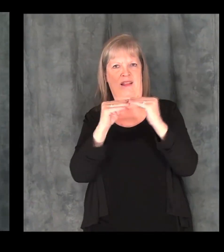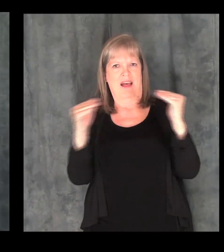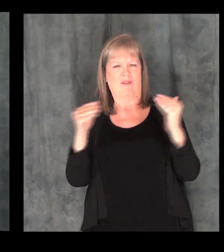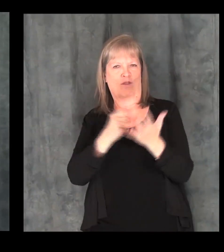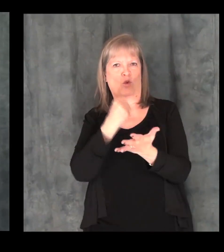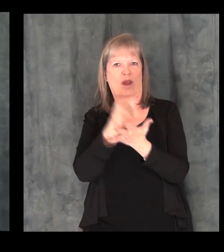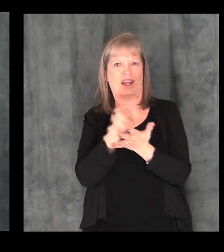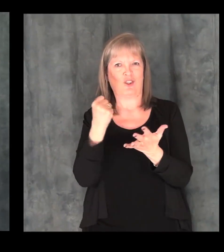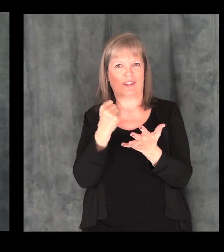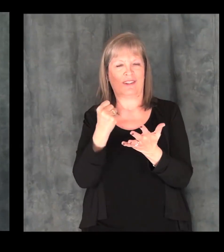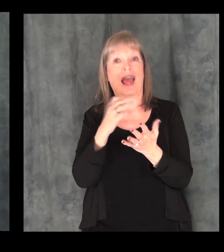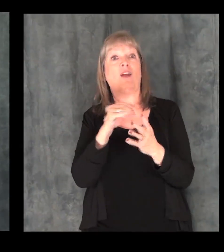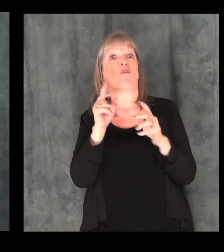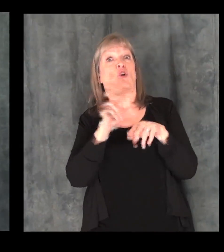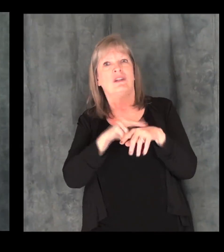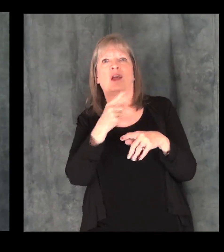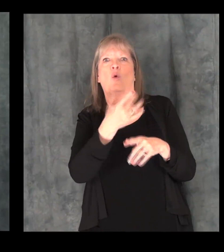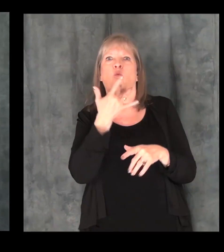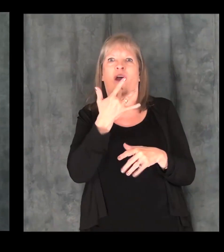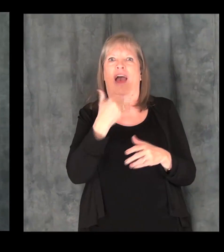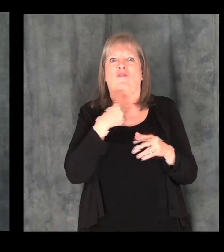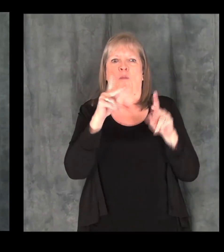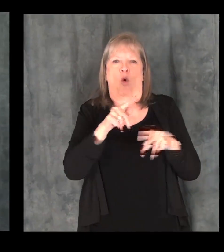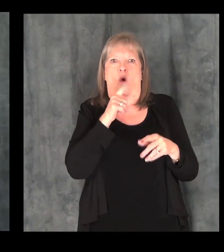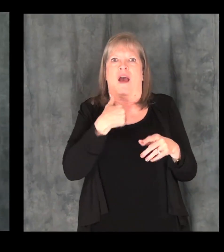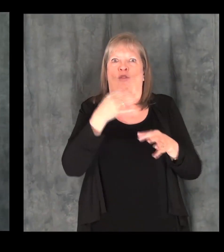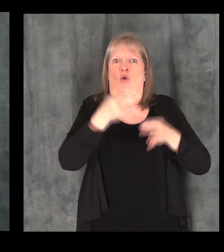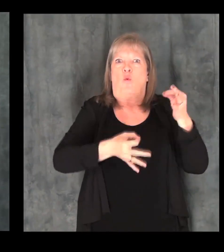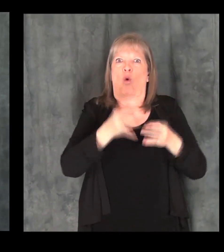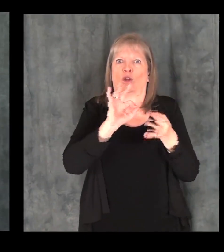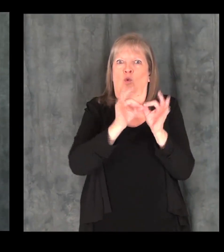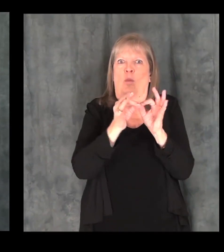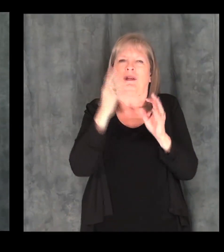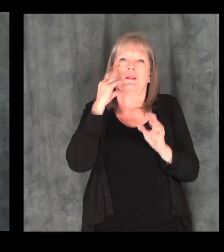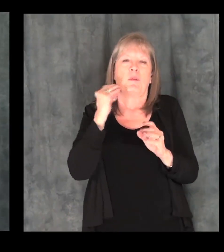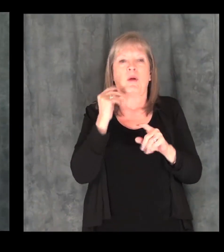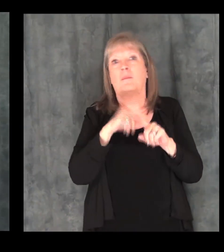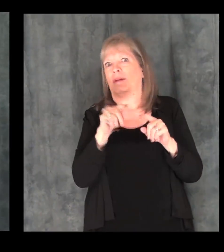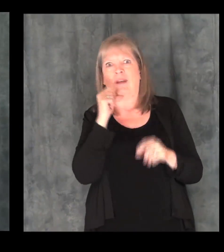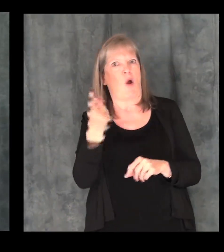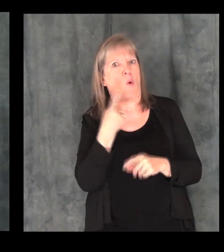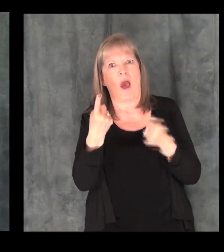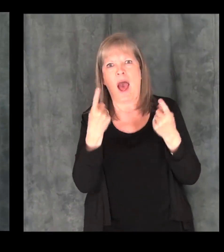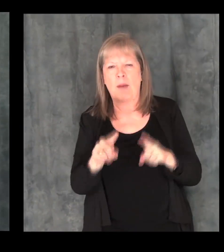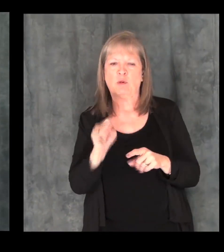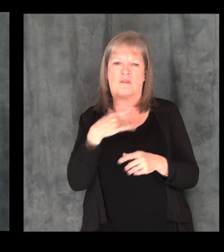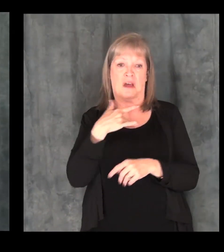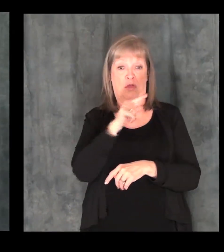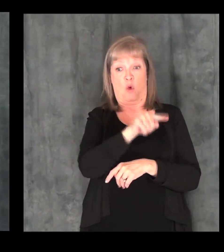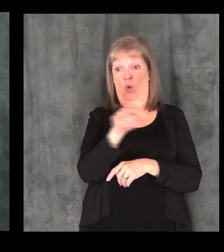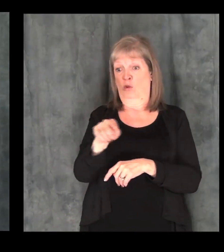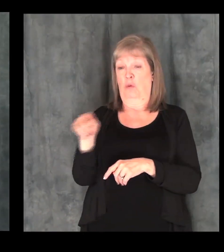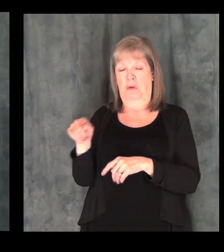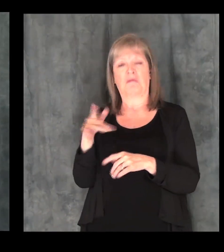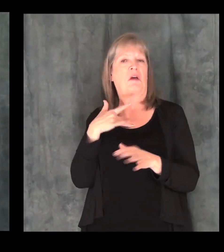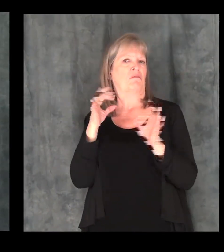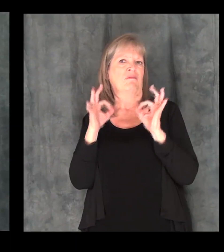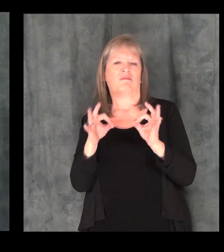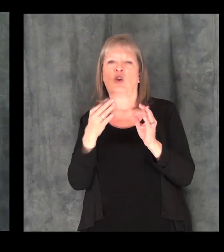look for people that have court interpreting experience, but that doesn't always happen. So we felt that this was a good representation of who's out there in the